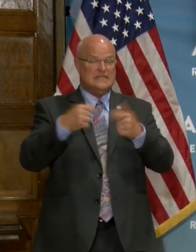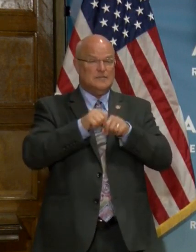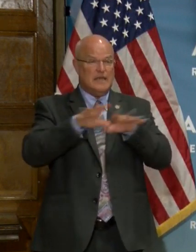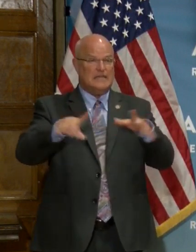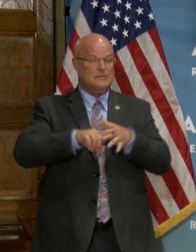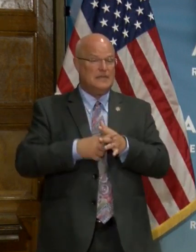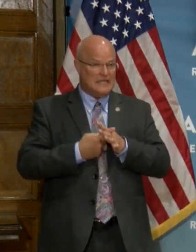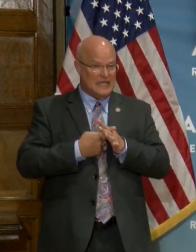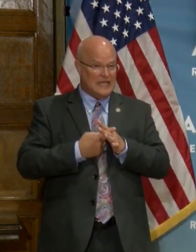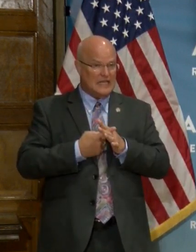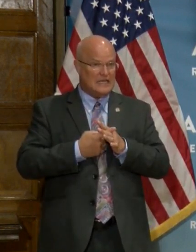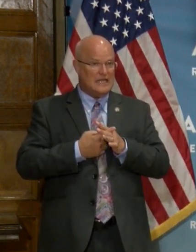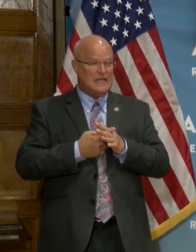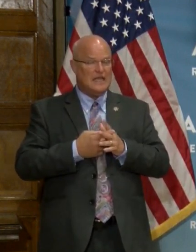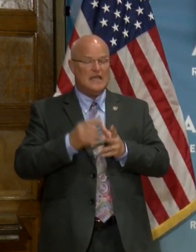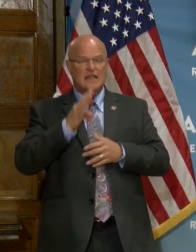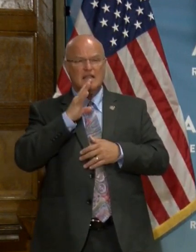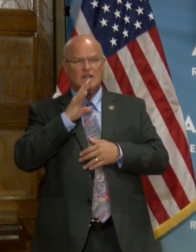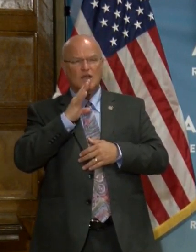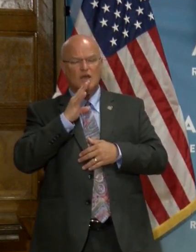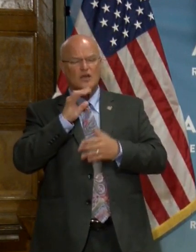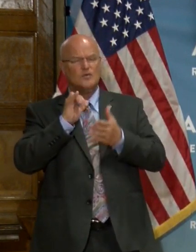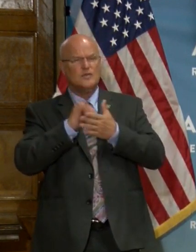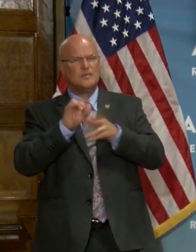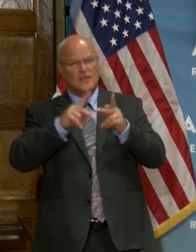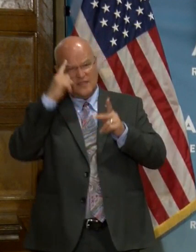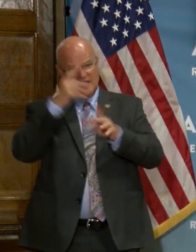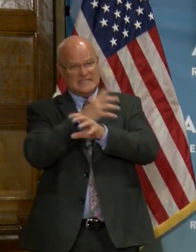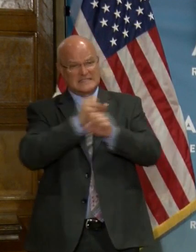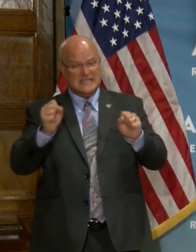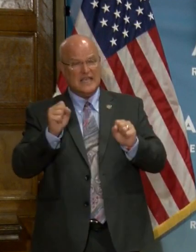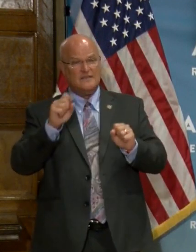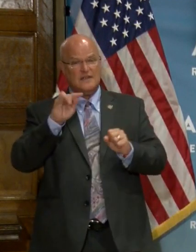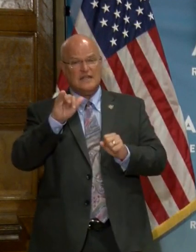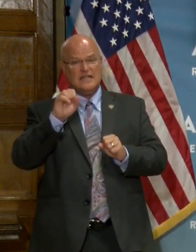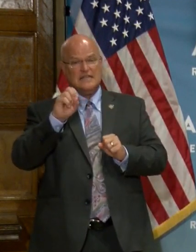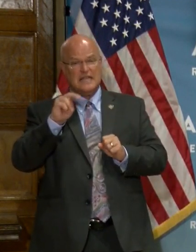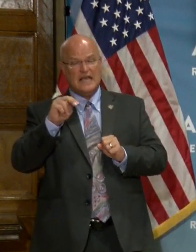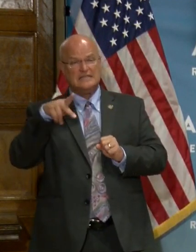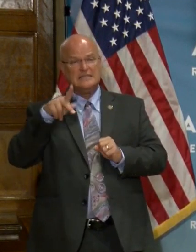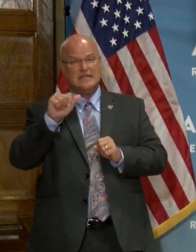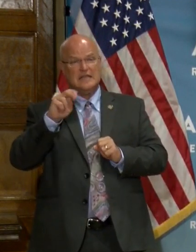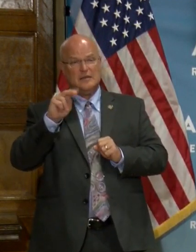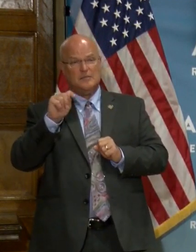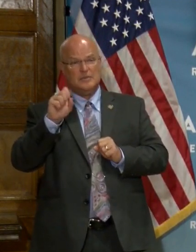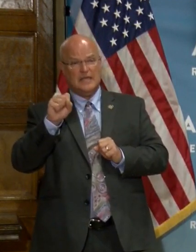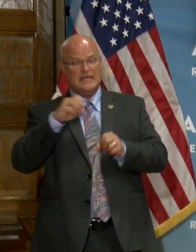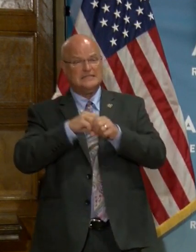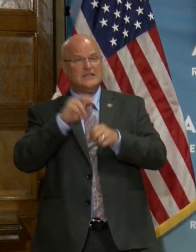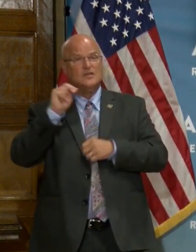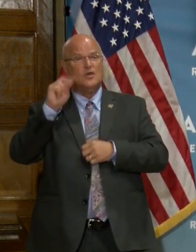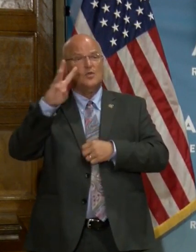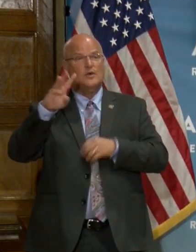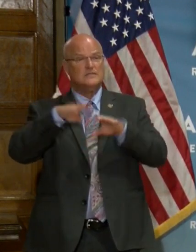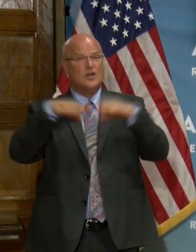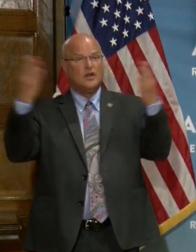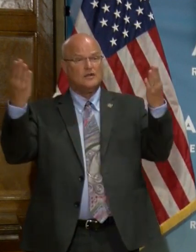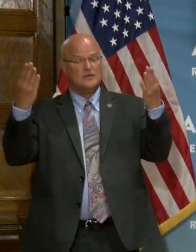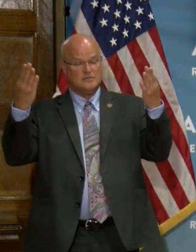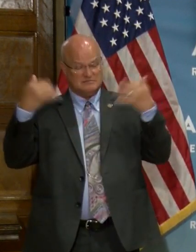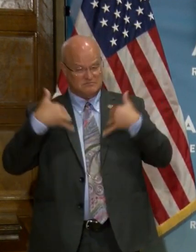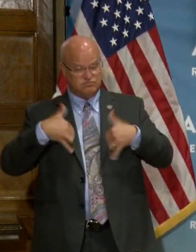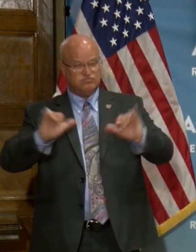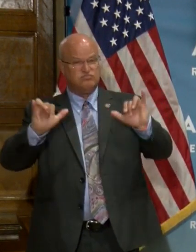began. My question for you, do you think that it is safe for the Tyson plants in Northwest Arkansas to remain open, especially given the number